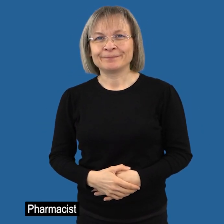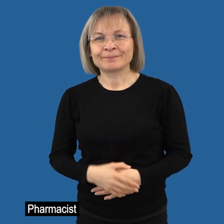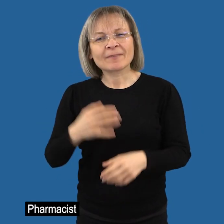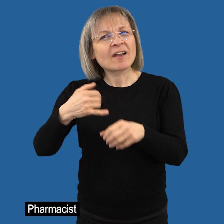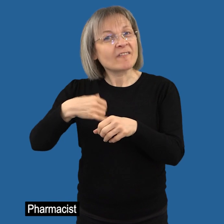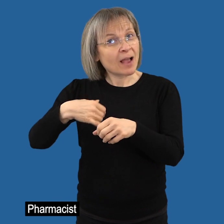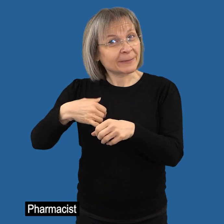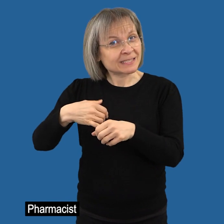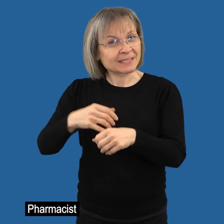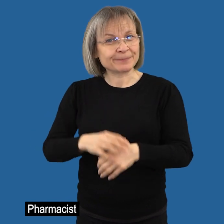Pharmacist.